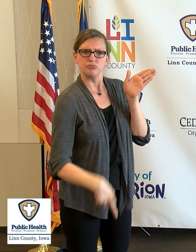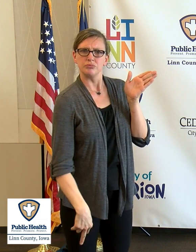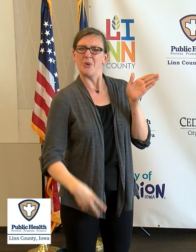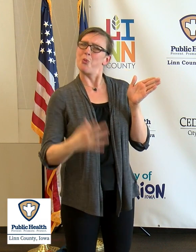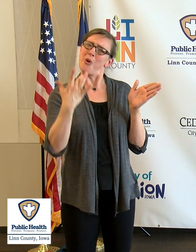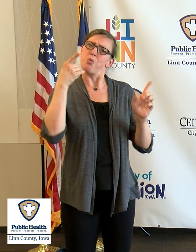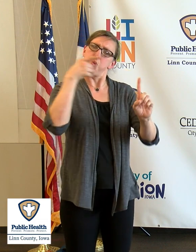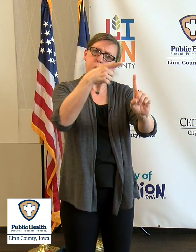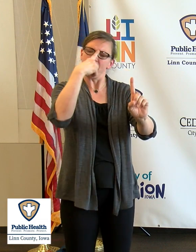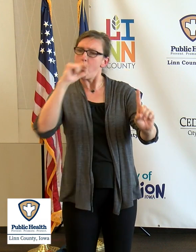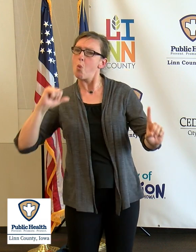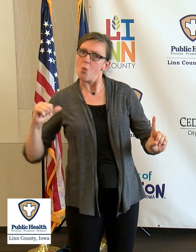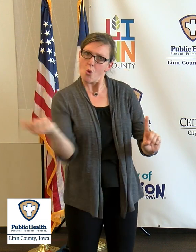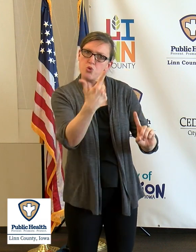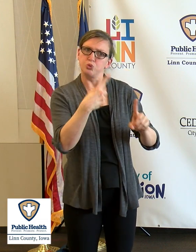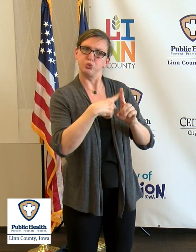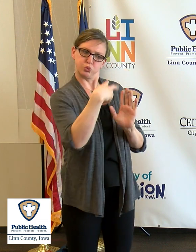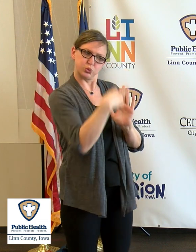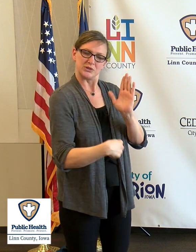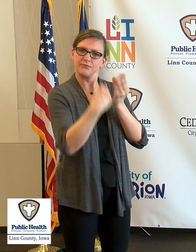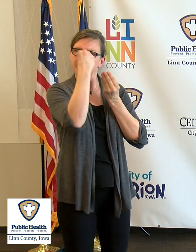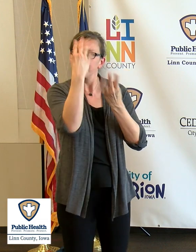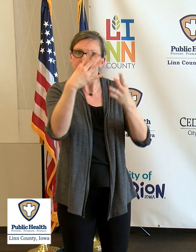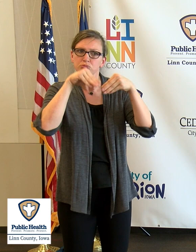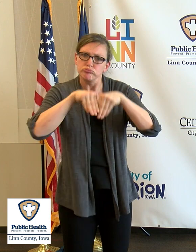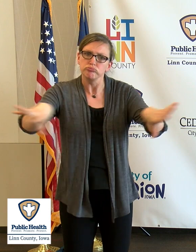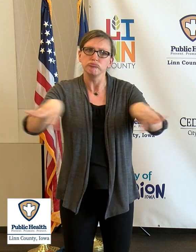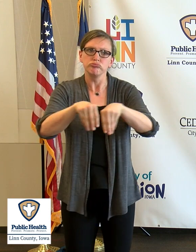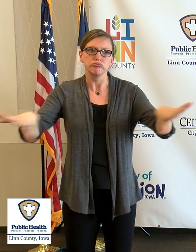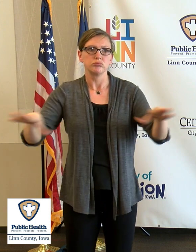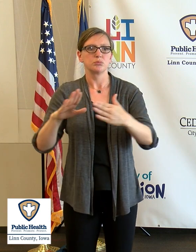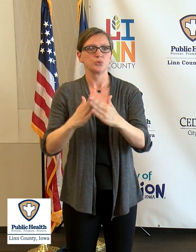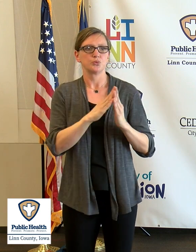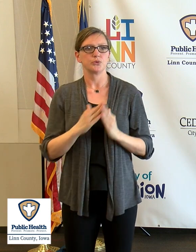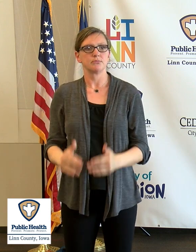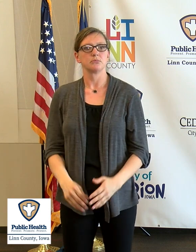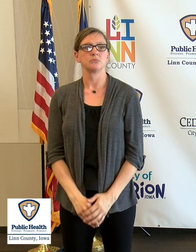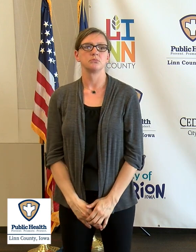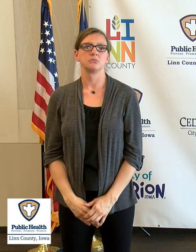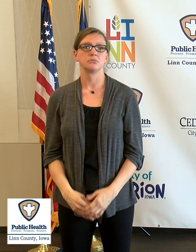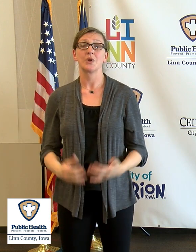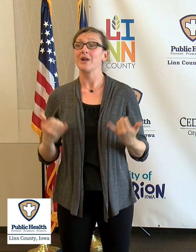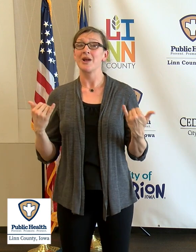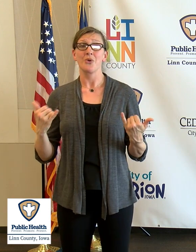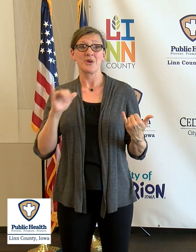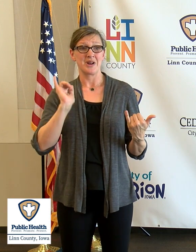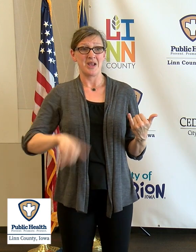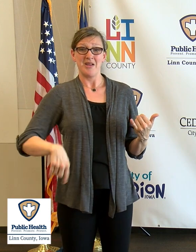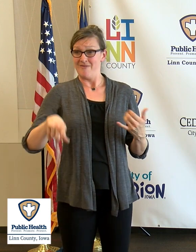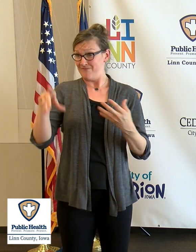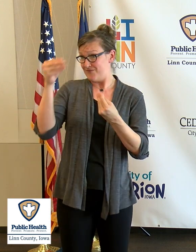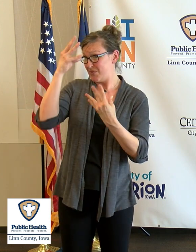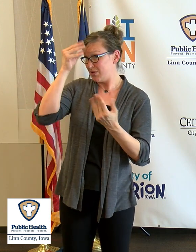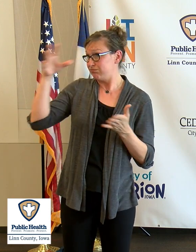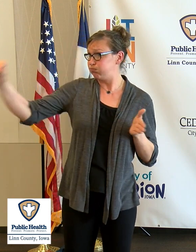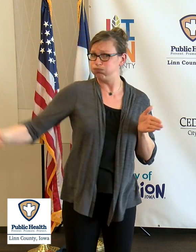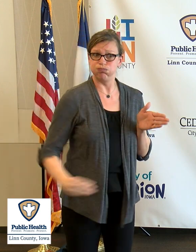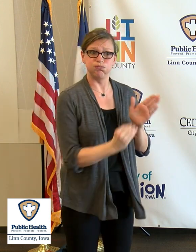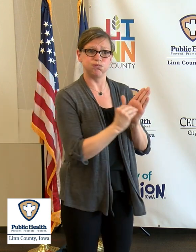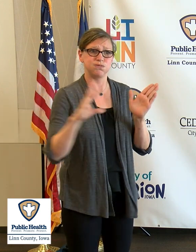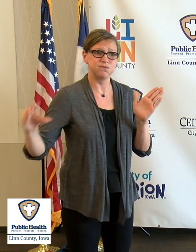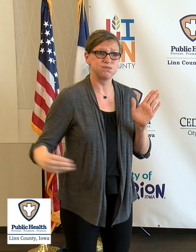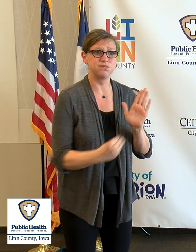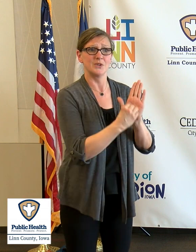COVID-19 within Linn County. We are using this information to reach populations that may